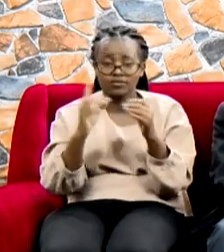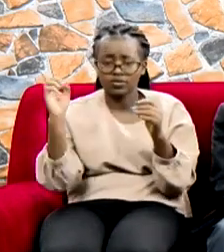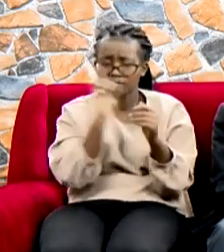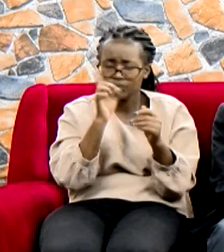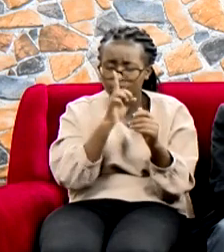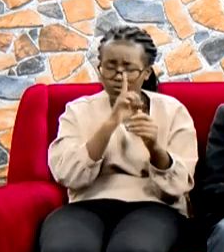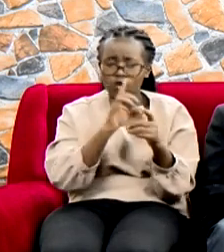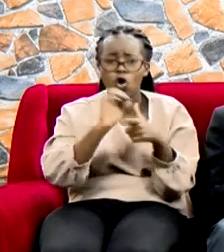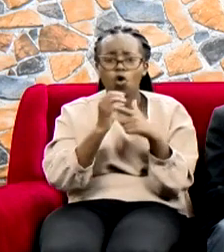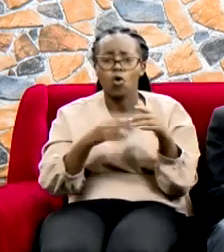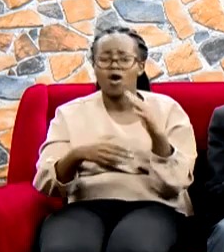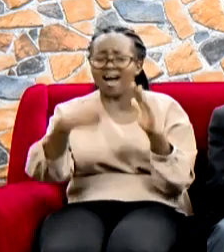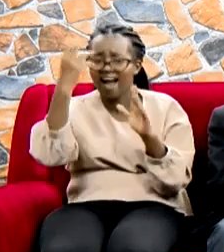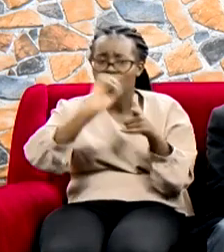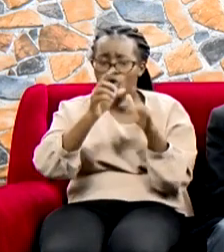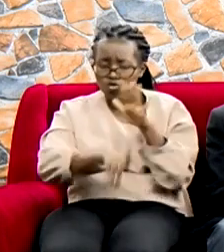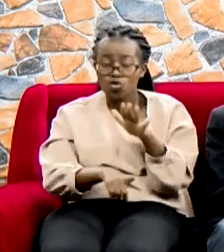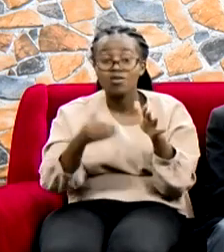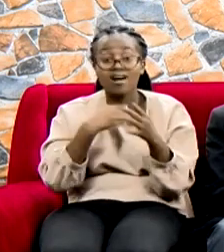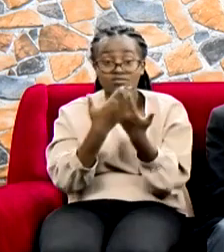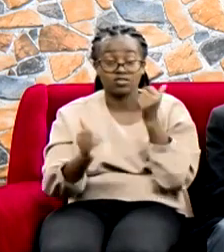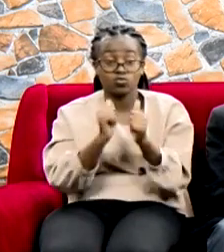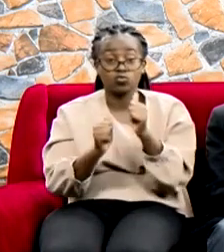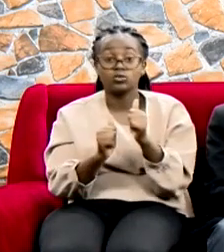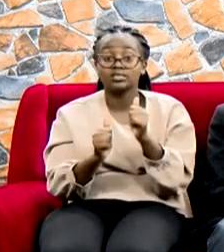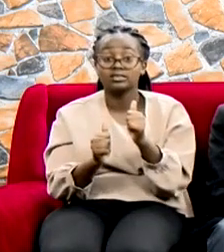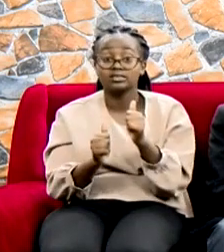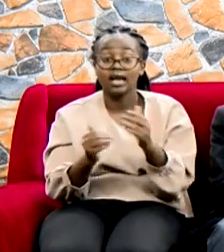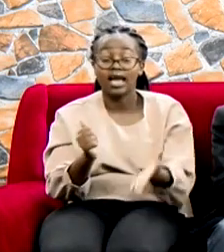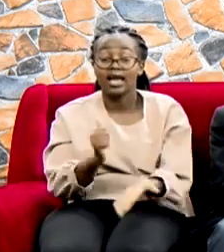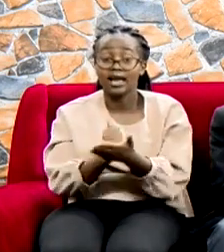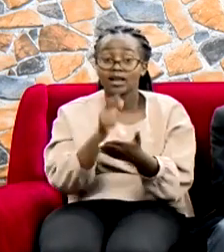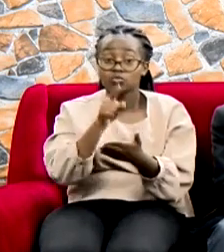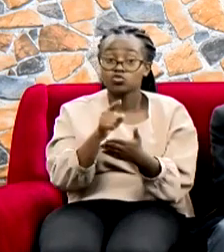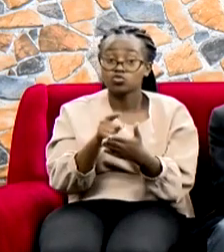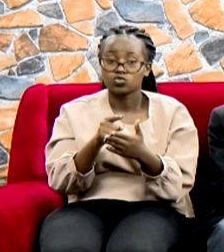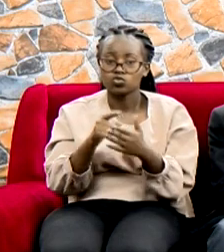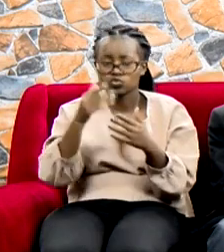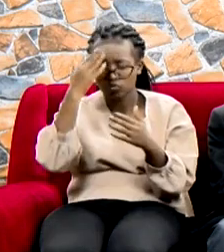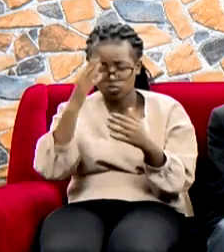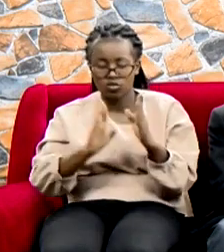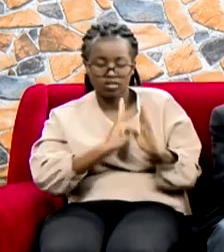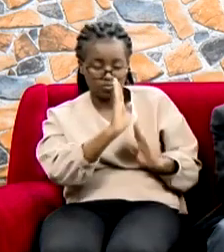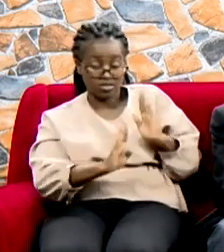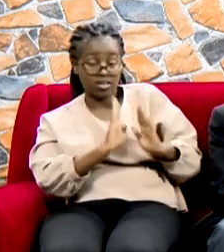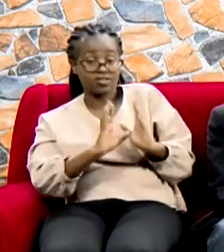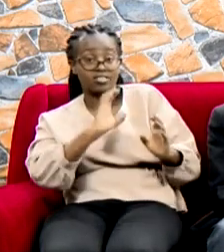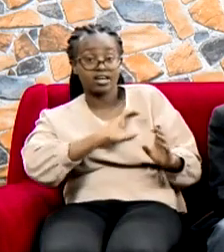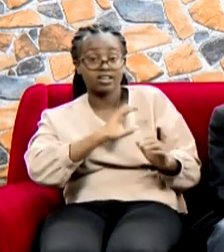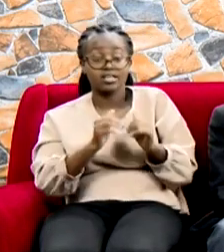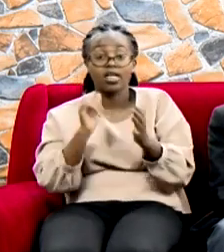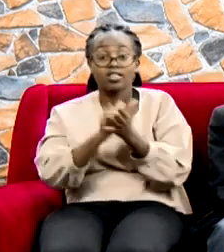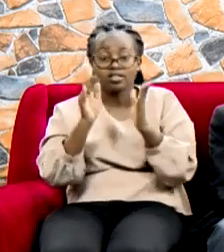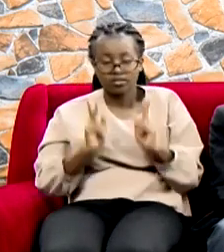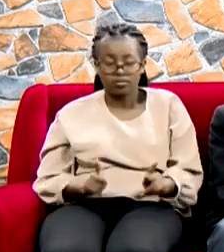or severe, then we have tools that will help you analyze the neurobehavioral characteristics that the person